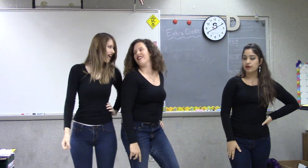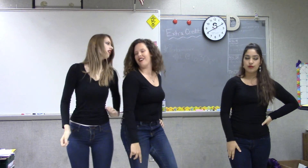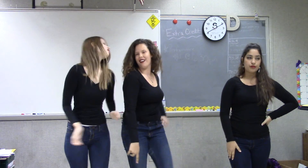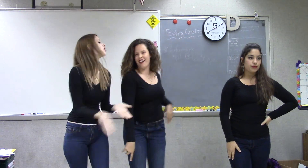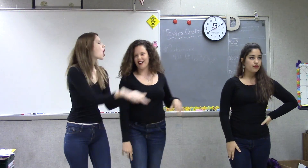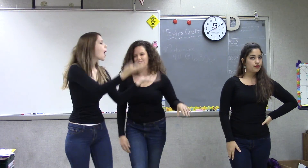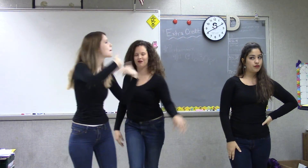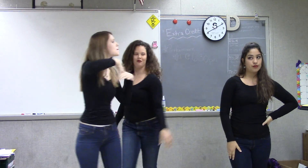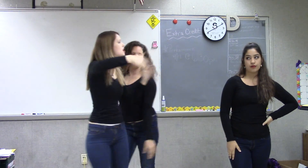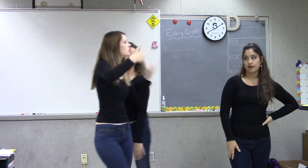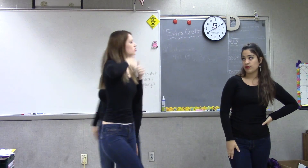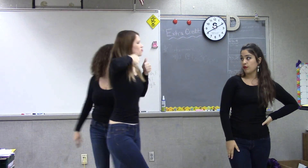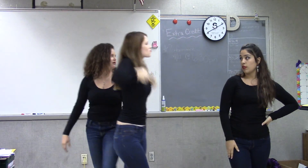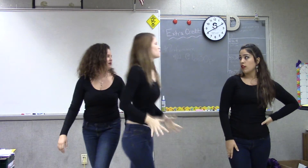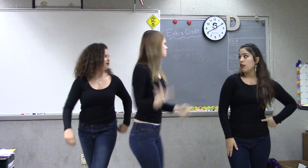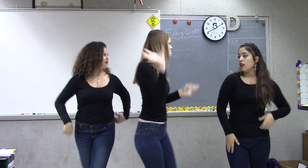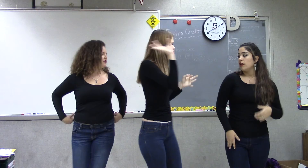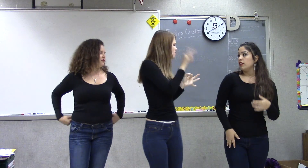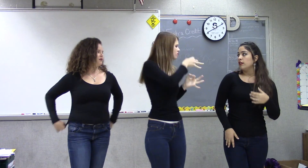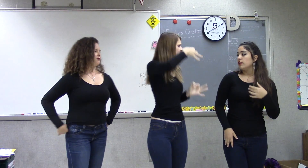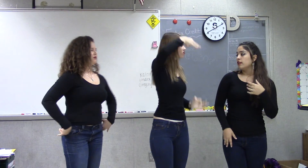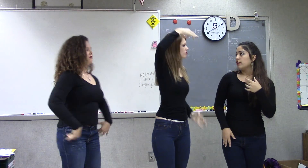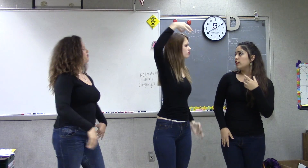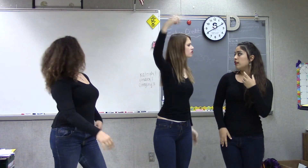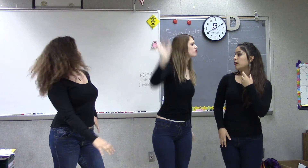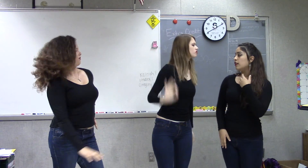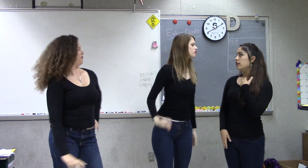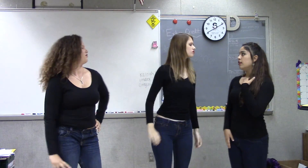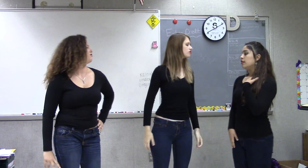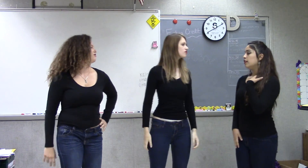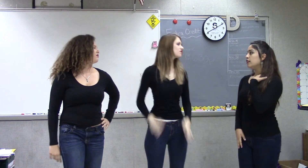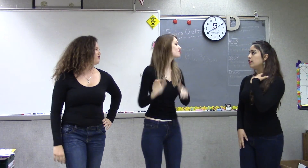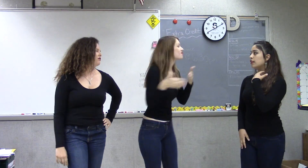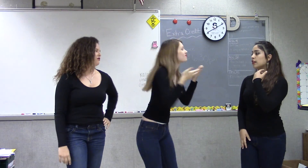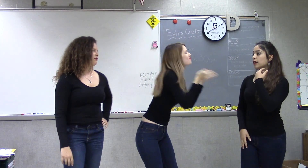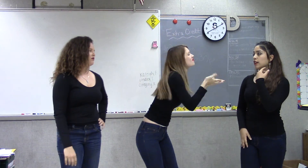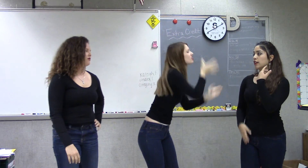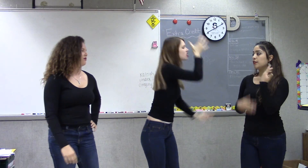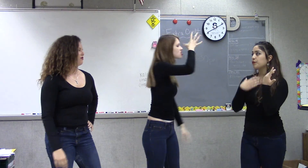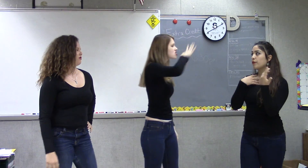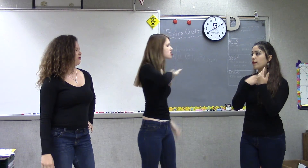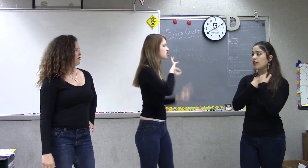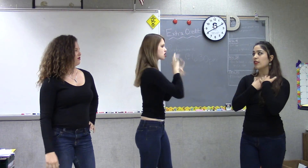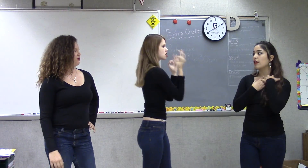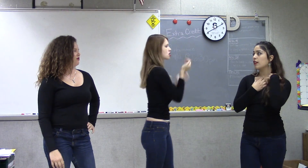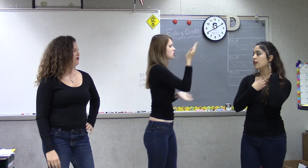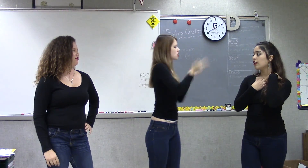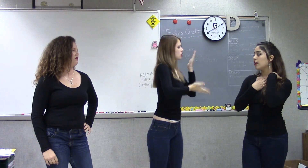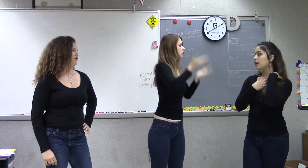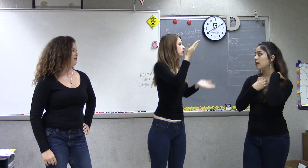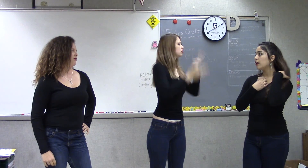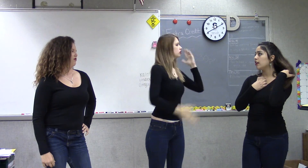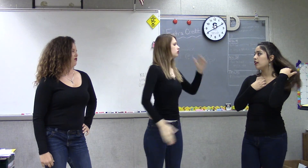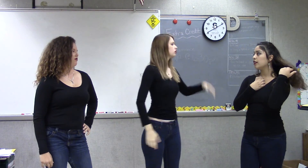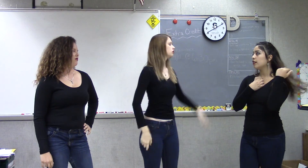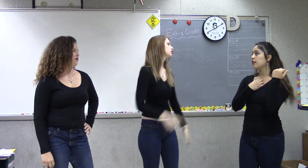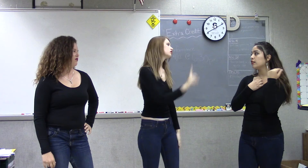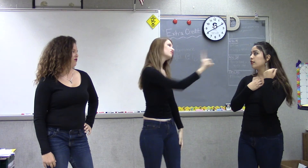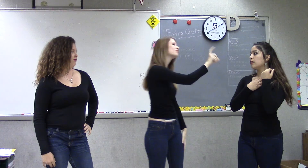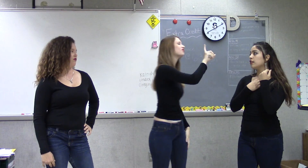man. Come on, you poor unfortunate soul. Go ahead, make your choice. I'm a